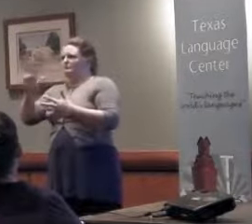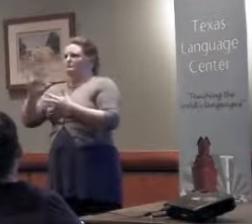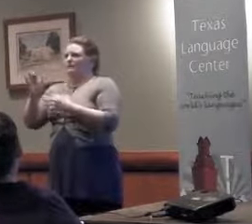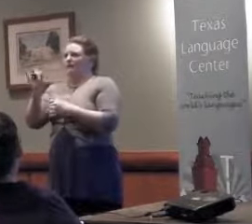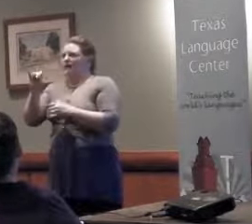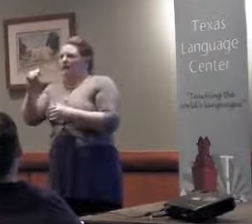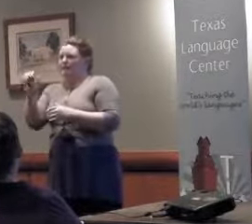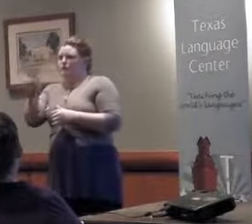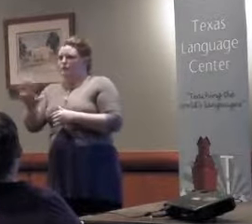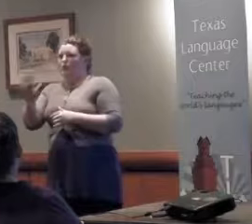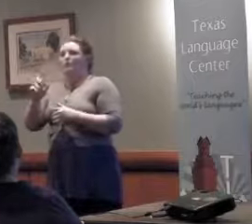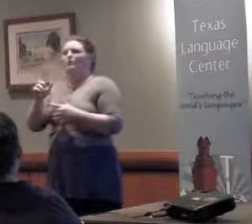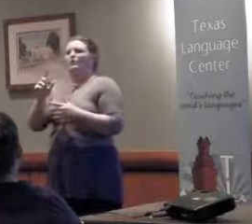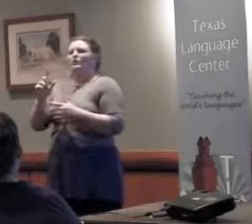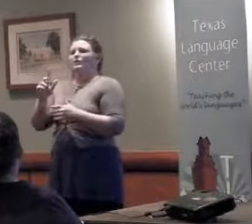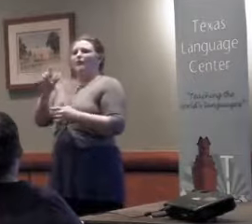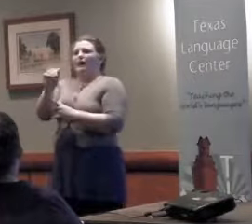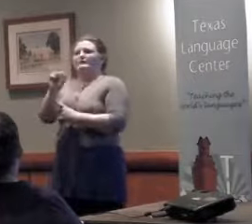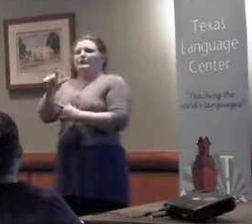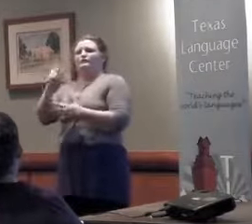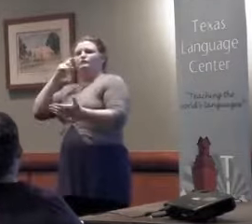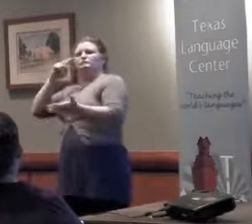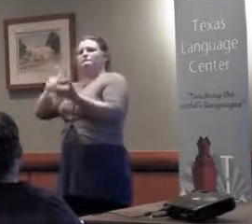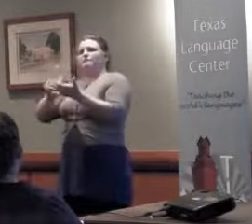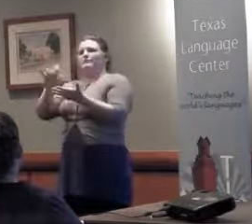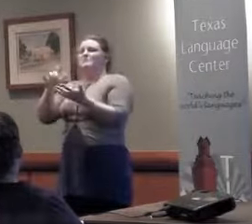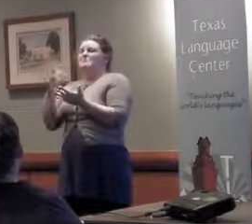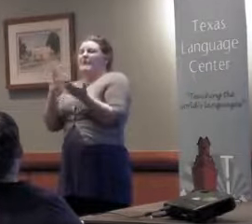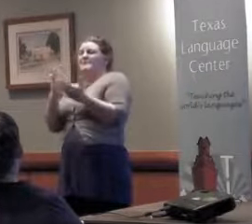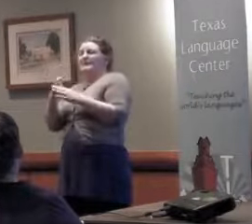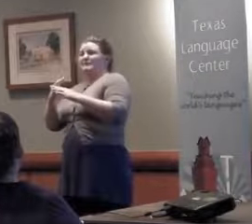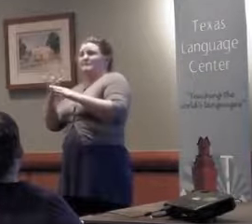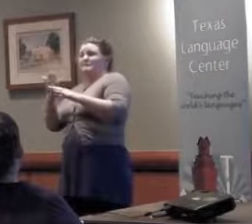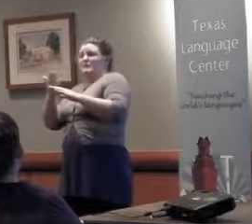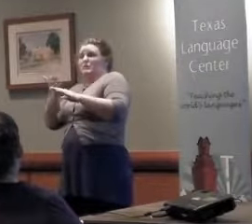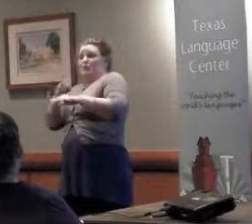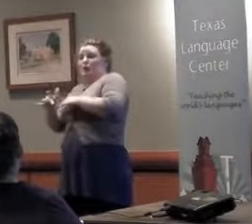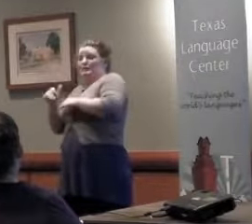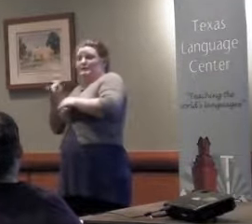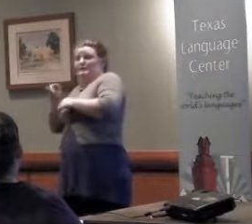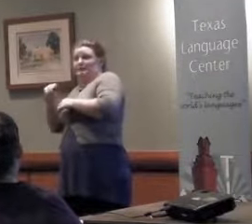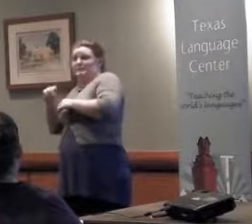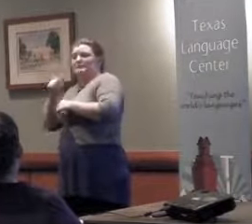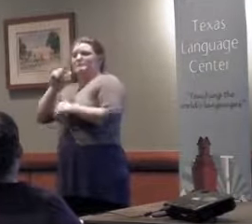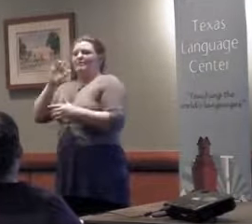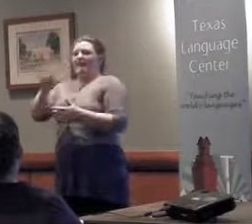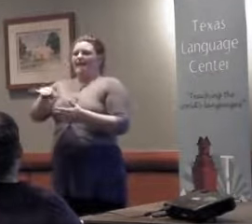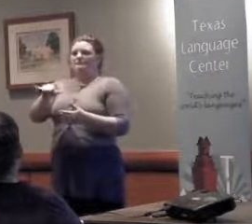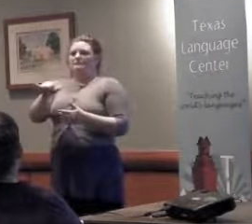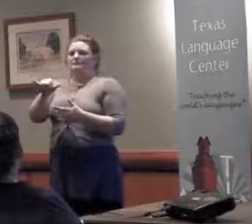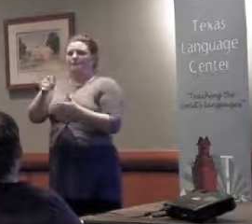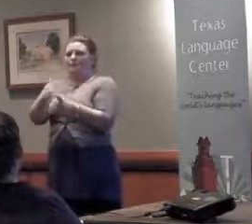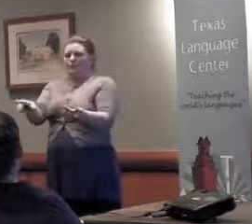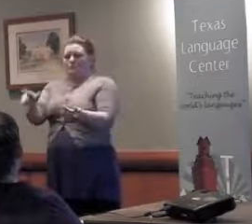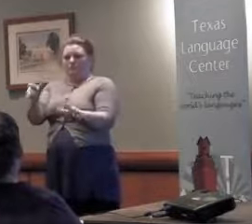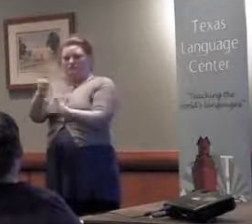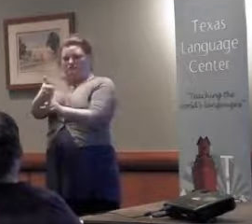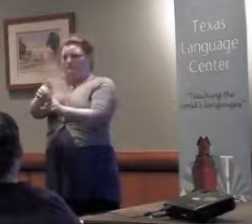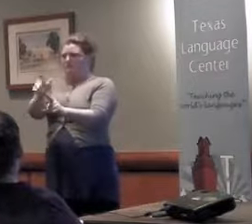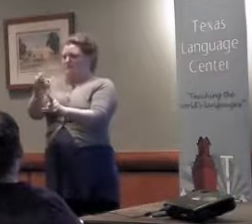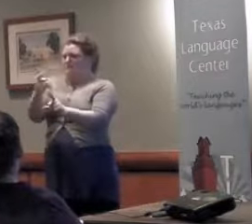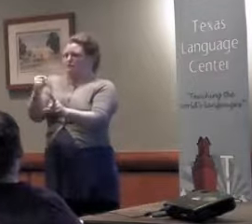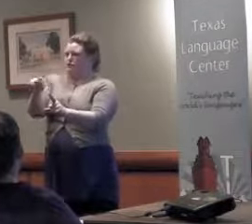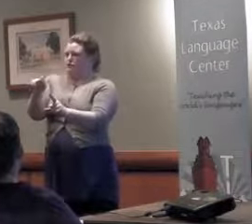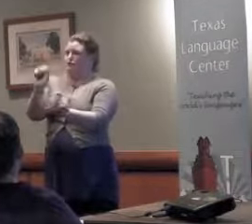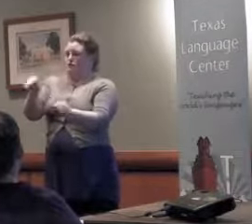recognized as a, maybe even as early as the 70s, as a legitimate language, and as a language that could potentially fulfill a